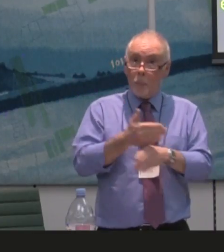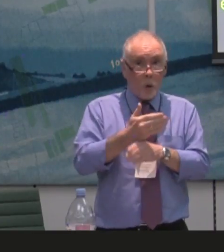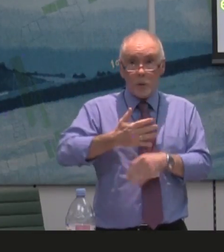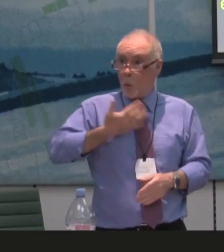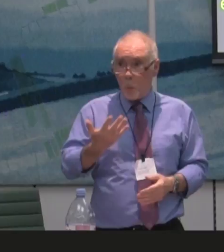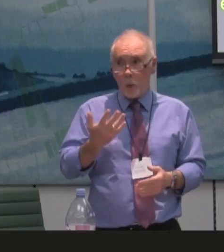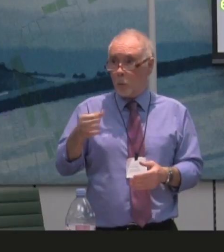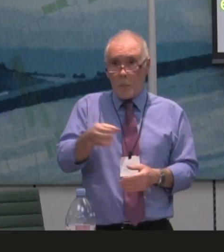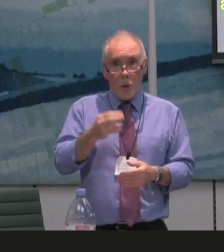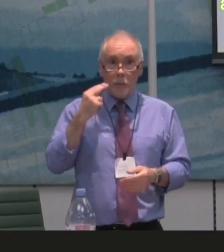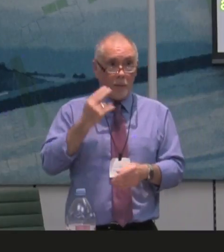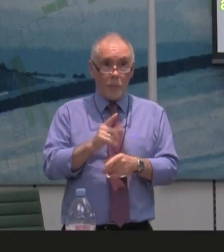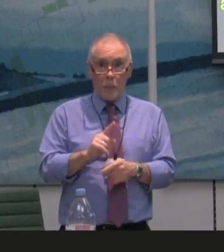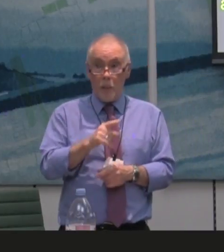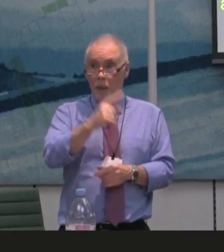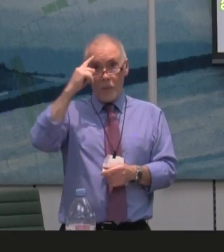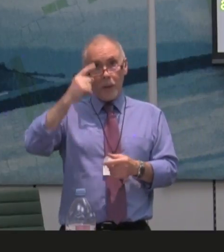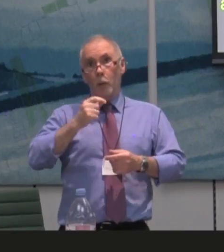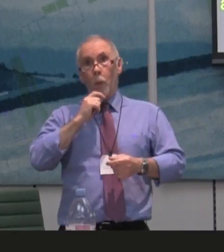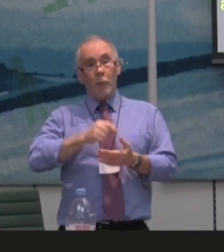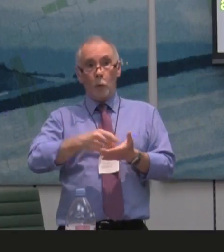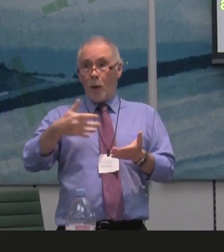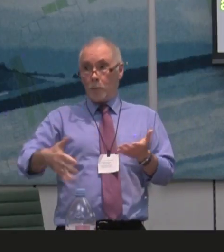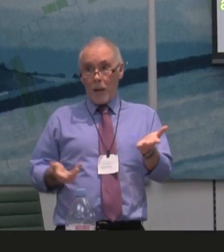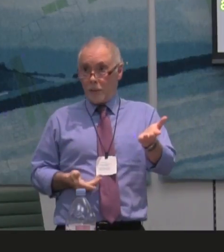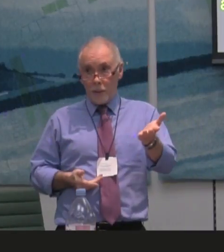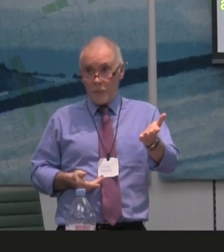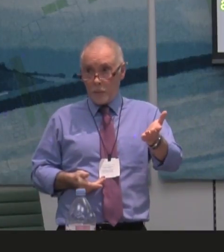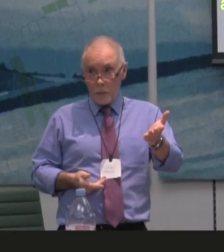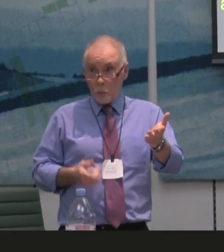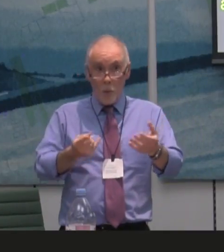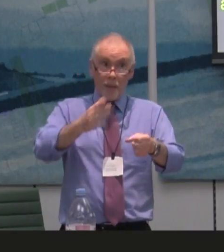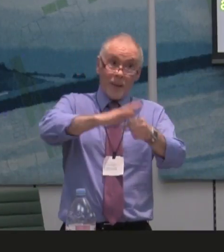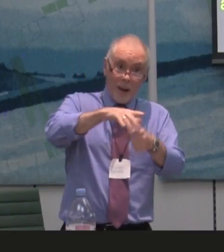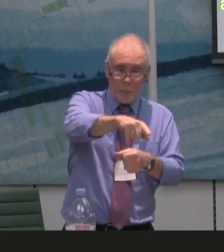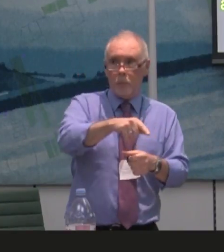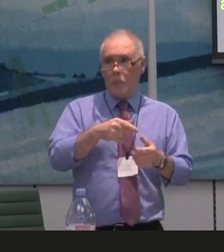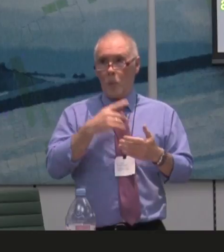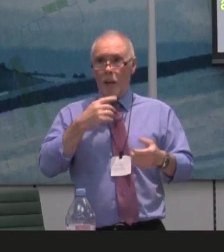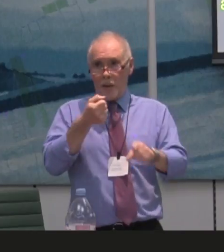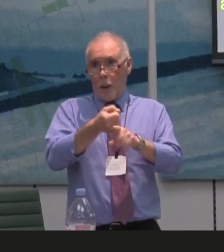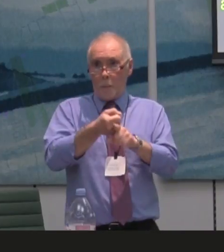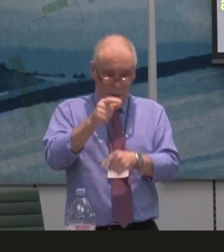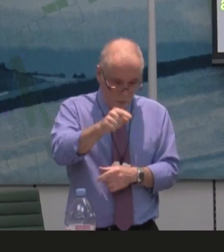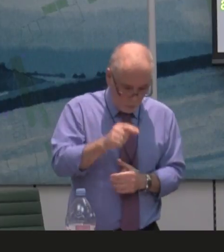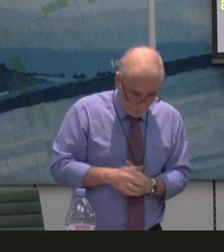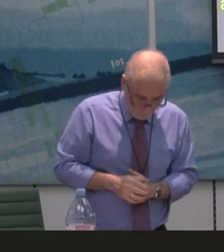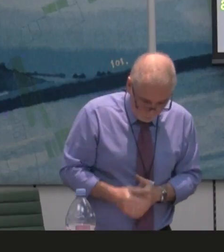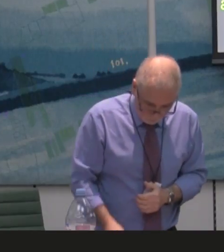difficulties that that will bring along with it. So employers will become more and more reluctant to employ deaf members of staff because they